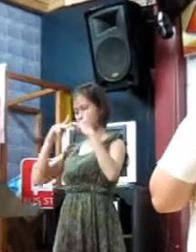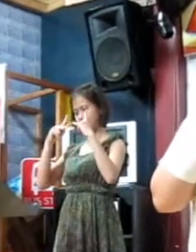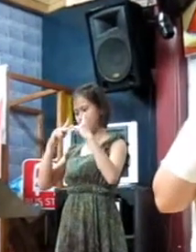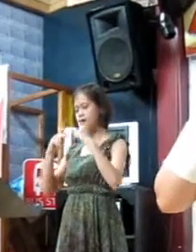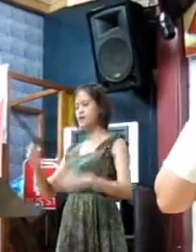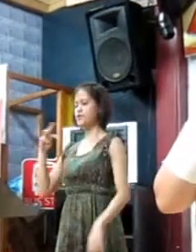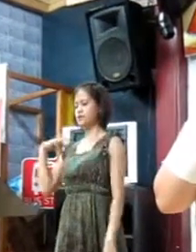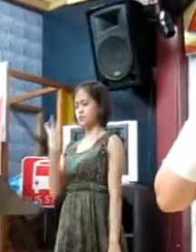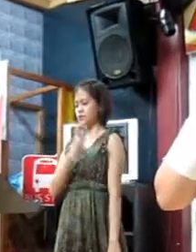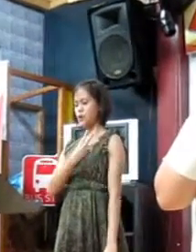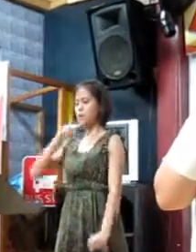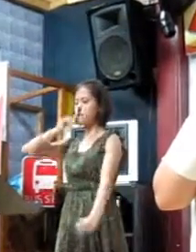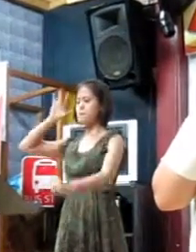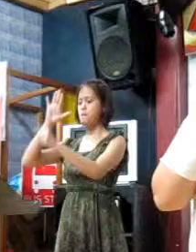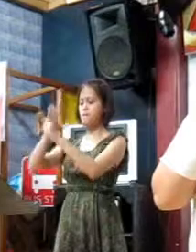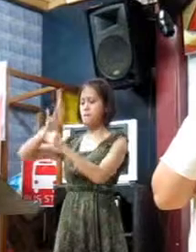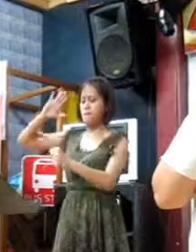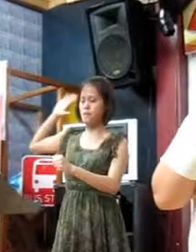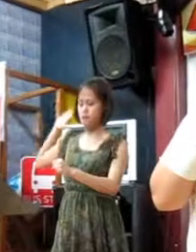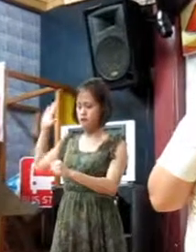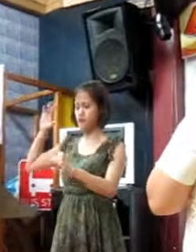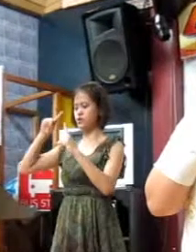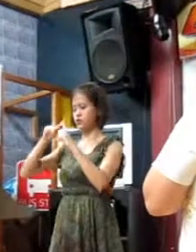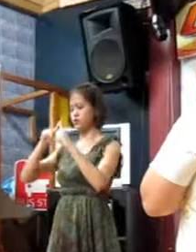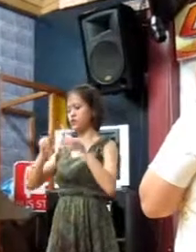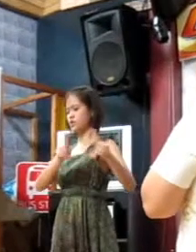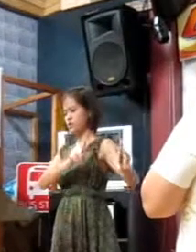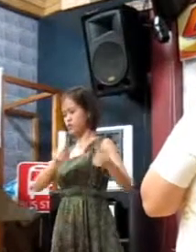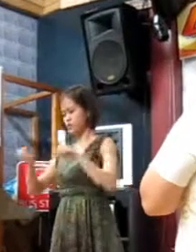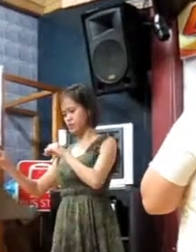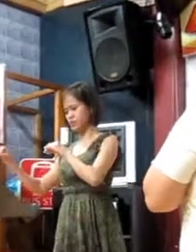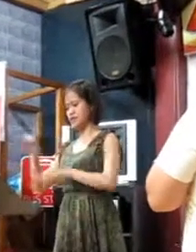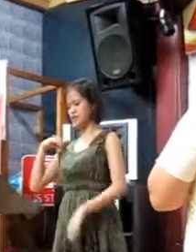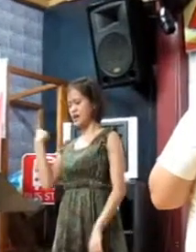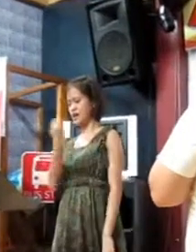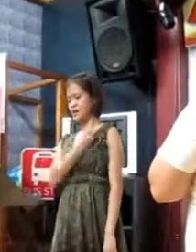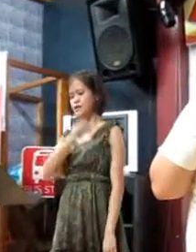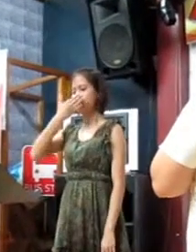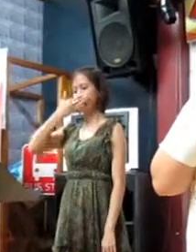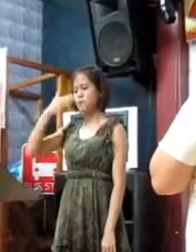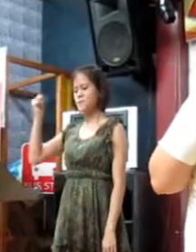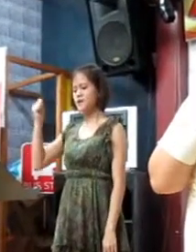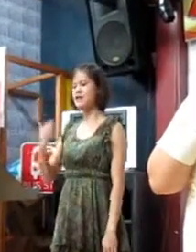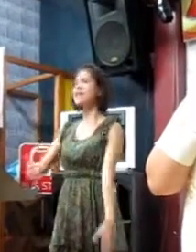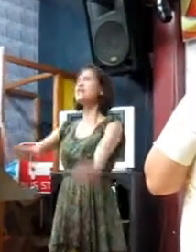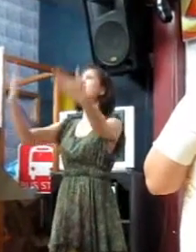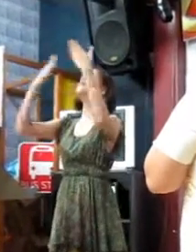good partners. We will promise to do our best.